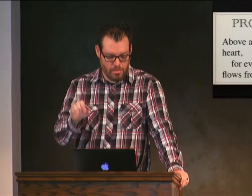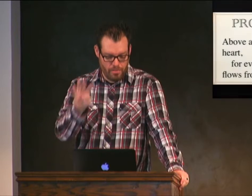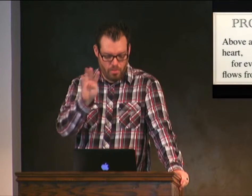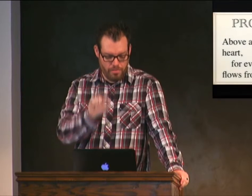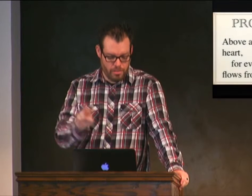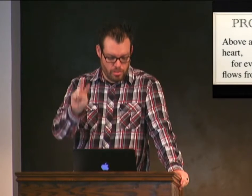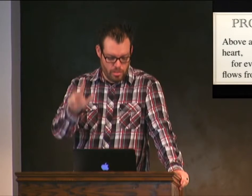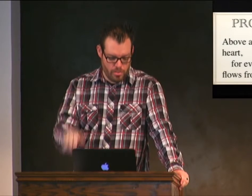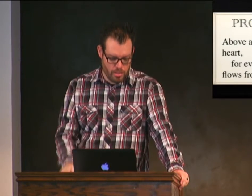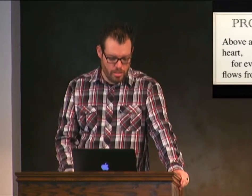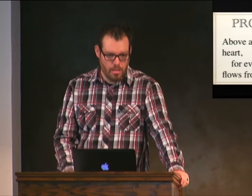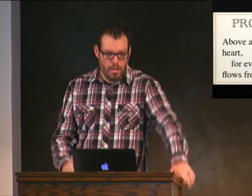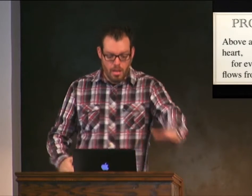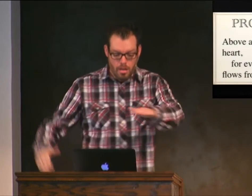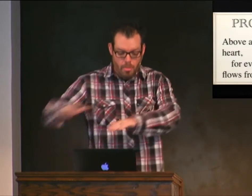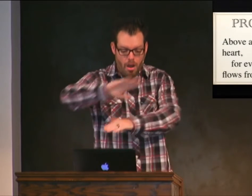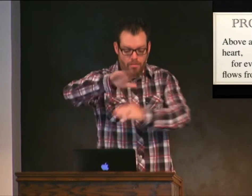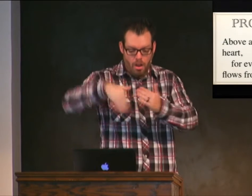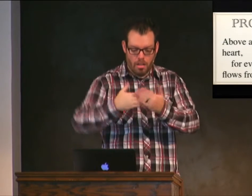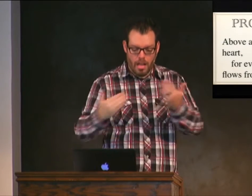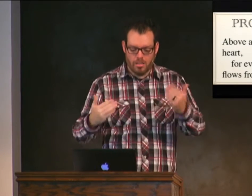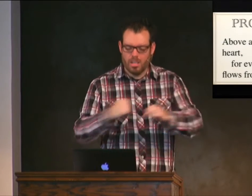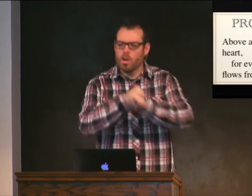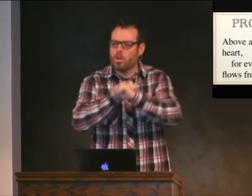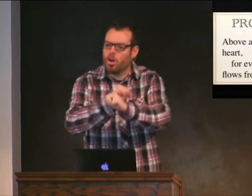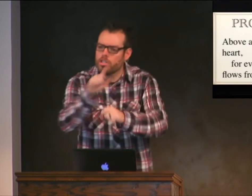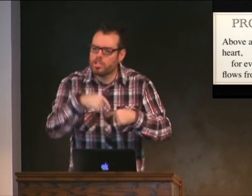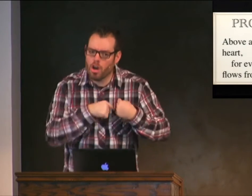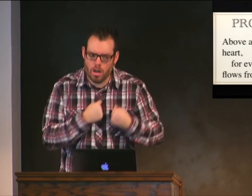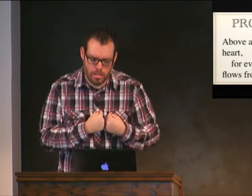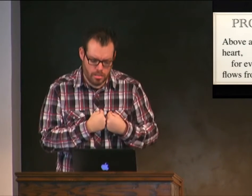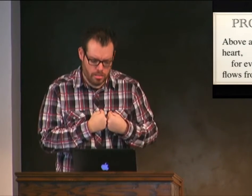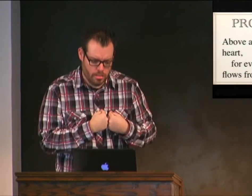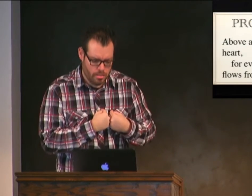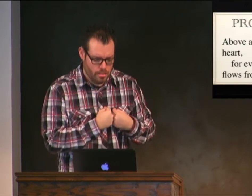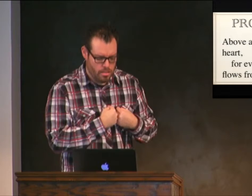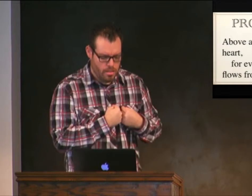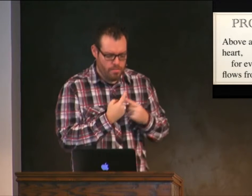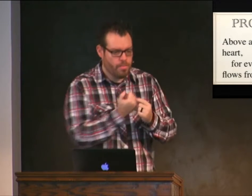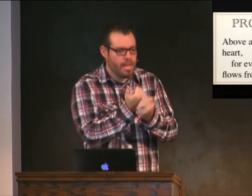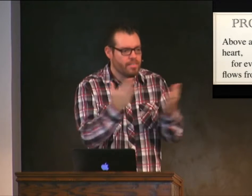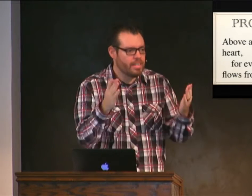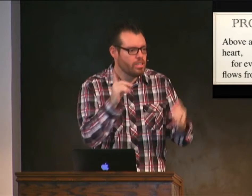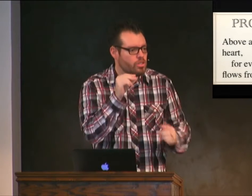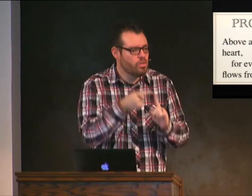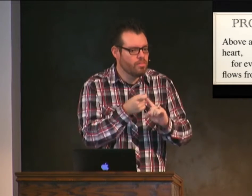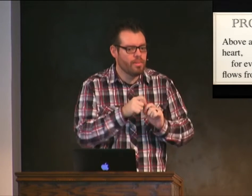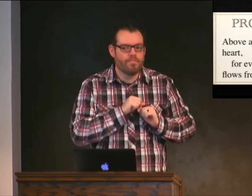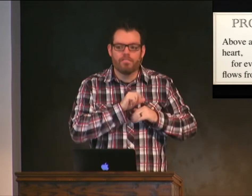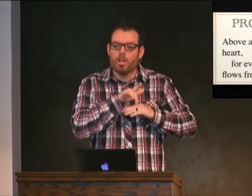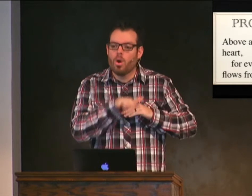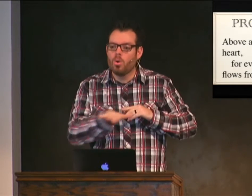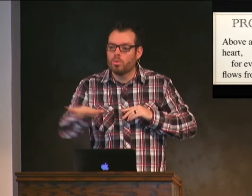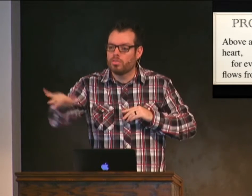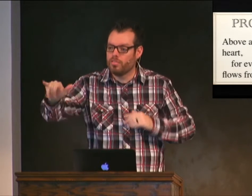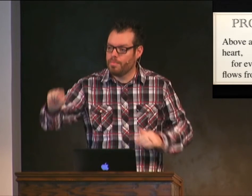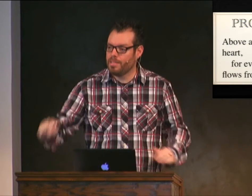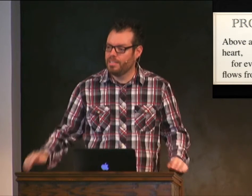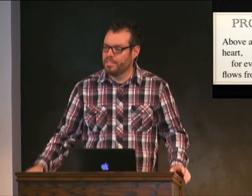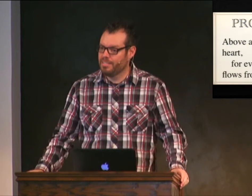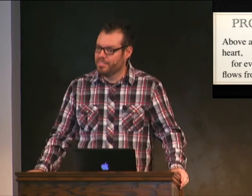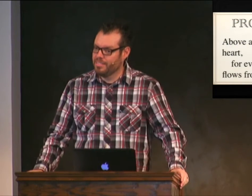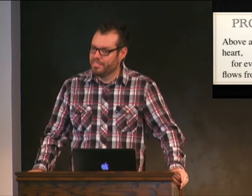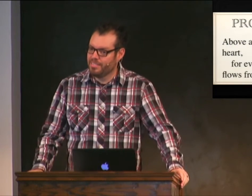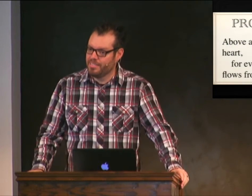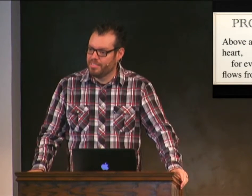Proverbs chapter 4, verse 23. Above all else, guard your heart. From everything you do from it flows from